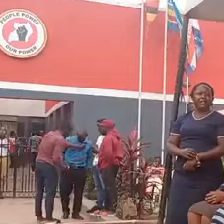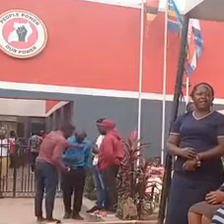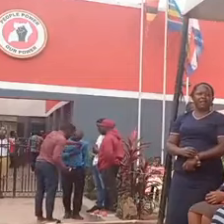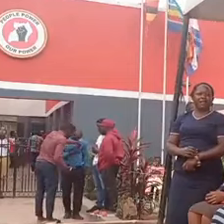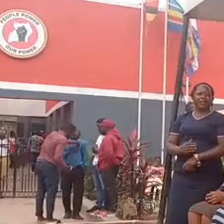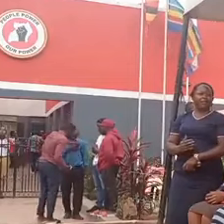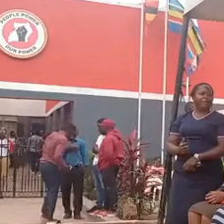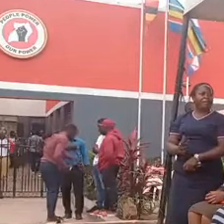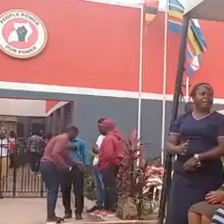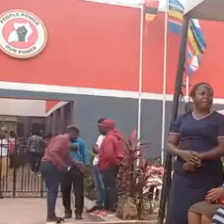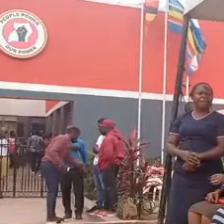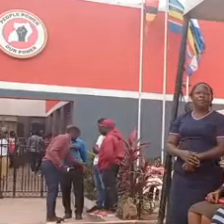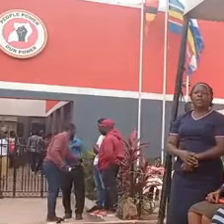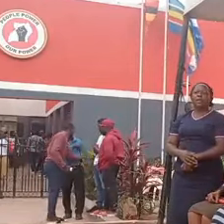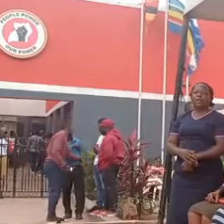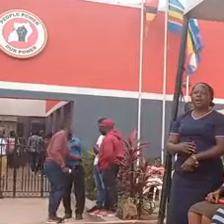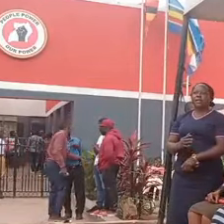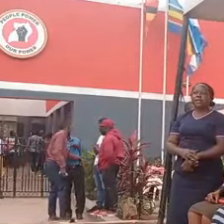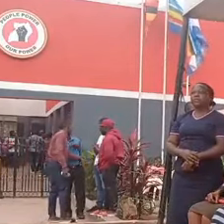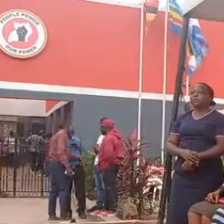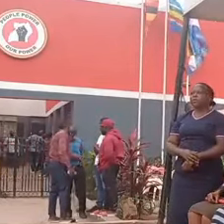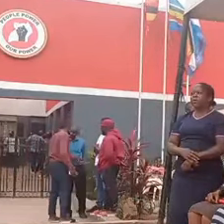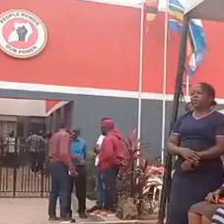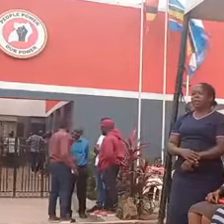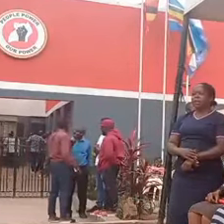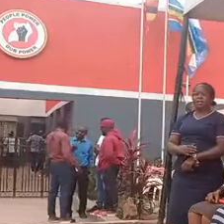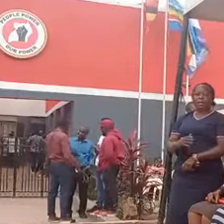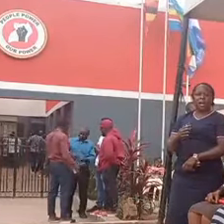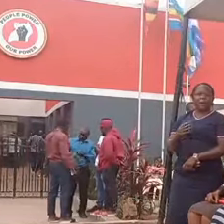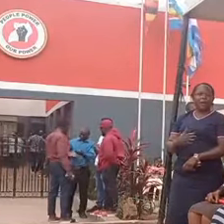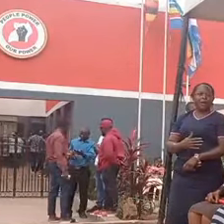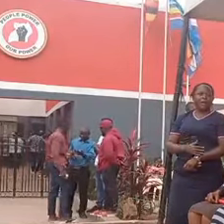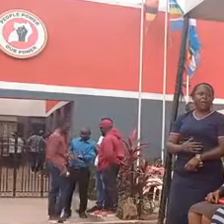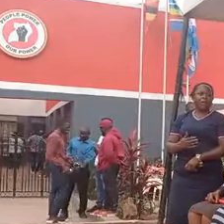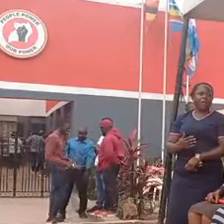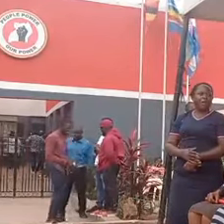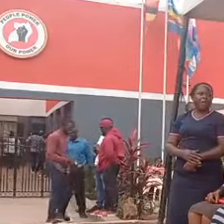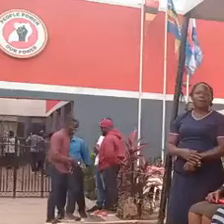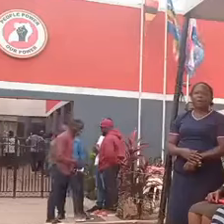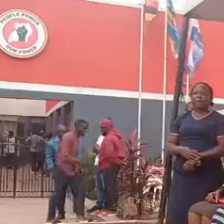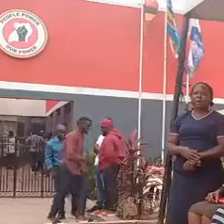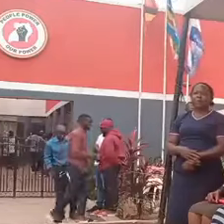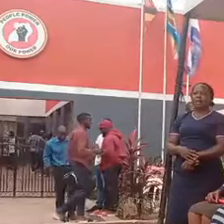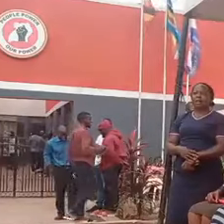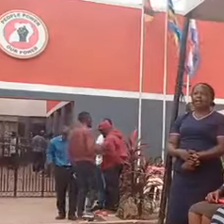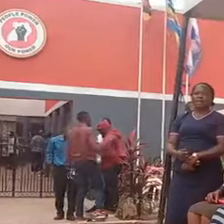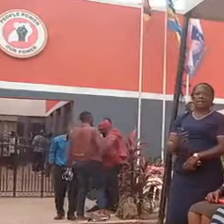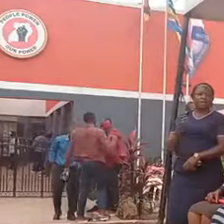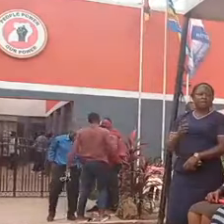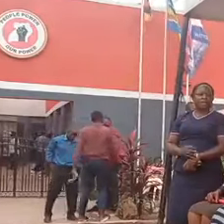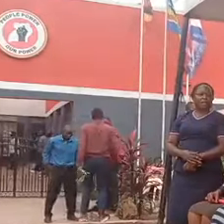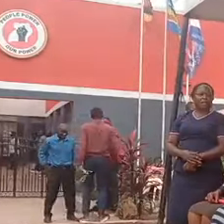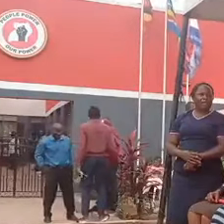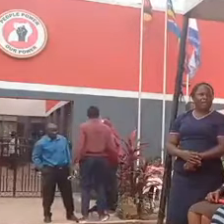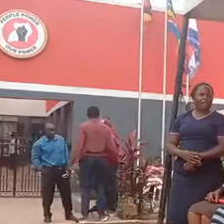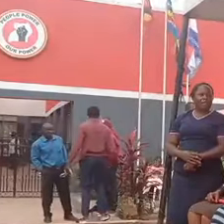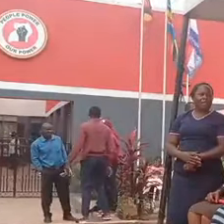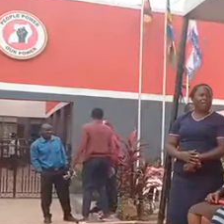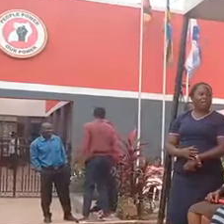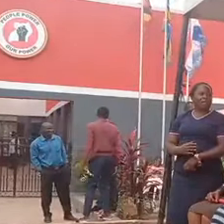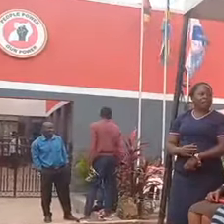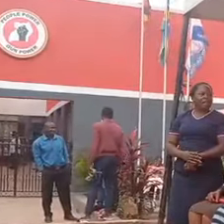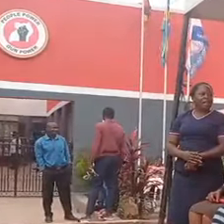mandi, bamusandes ame, atenzo mukwakulembeze, ababa na bawala mukwakabaka wa Uganda, saza